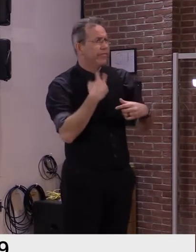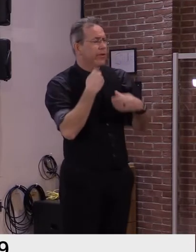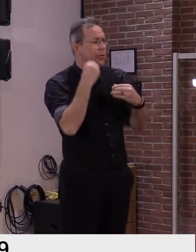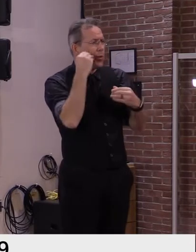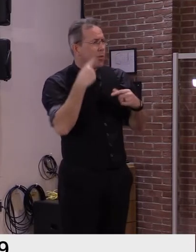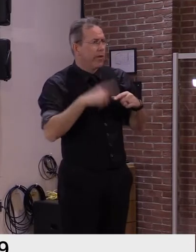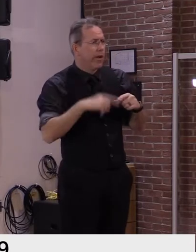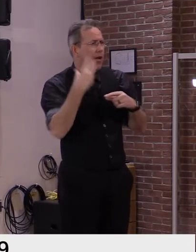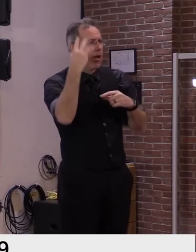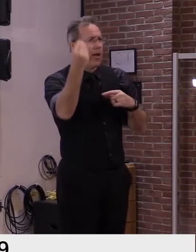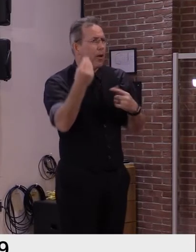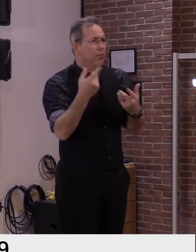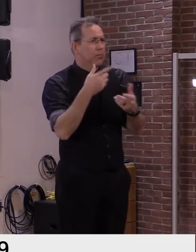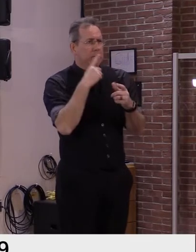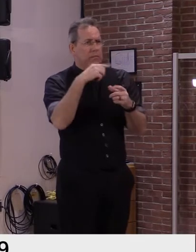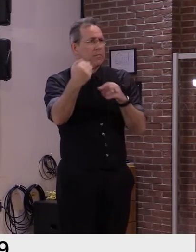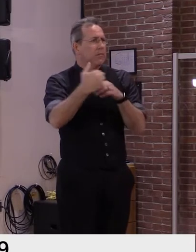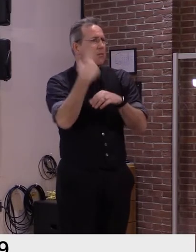855-722-7878 on Friday.